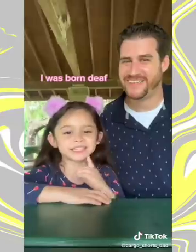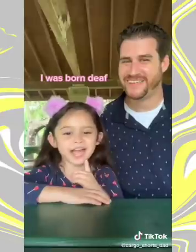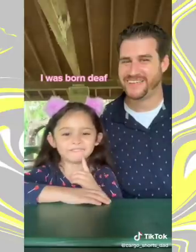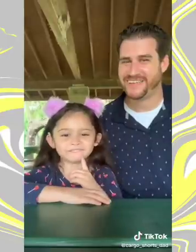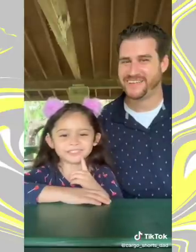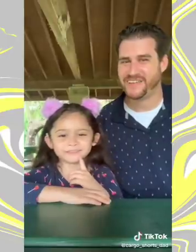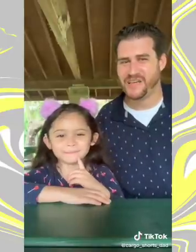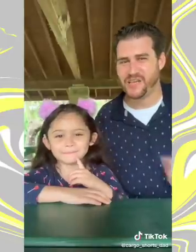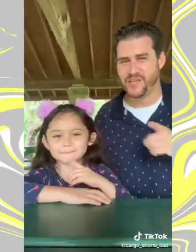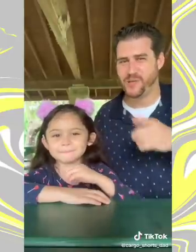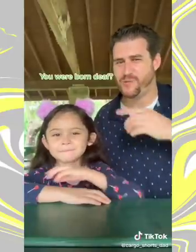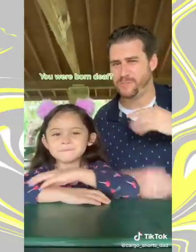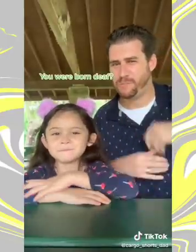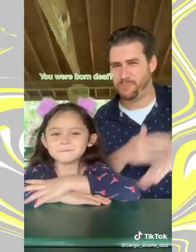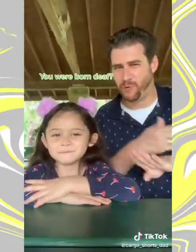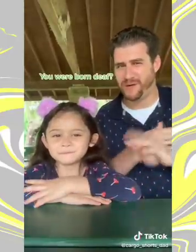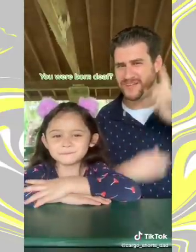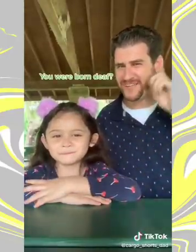Gup. You were born deaf?